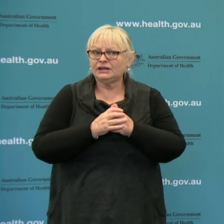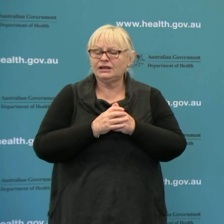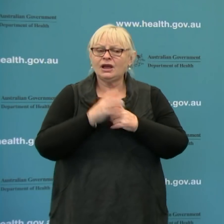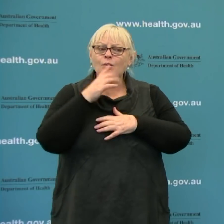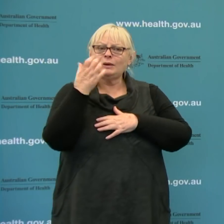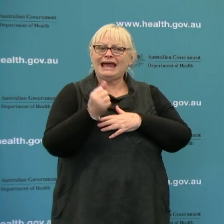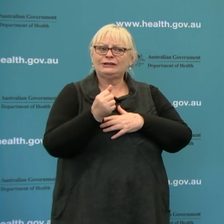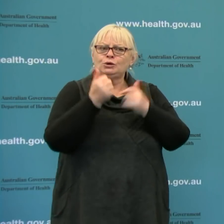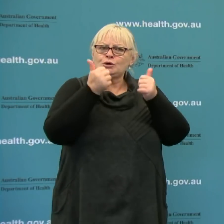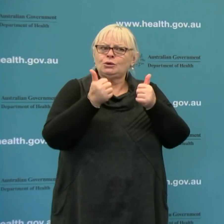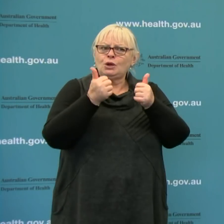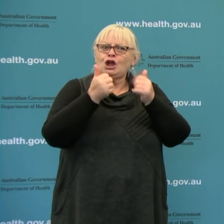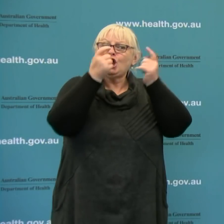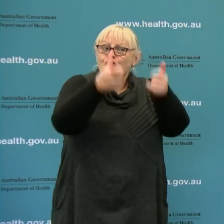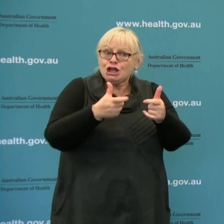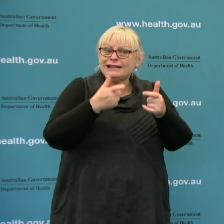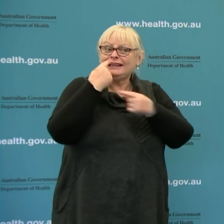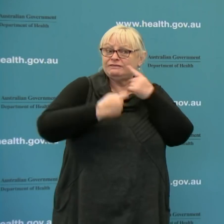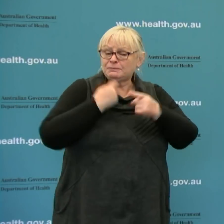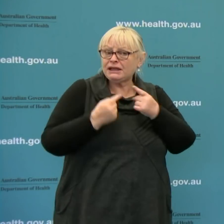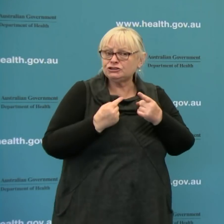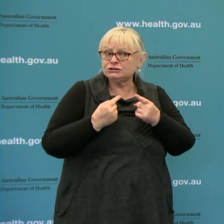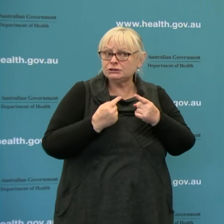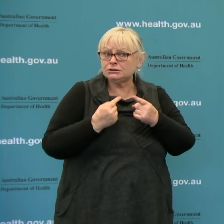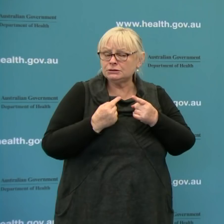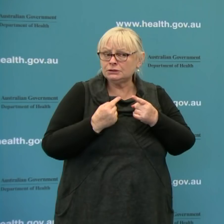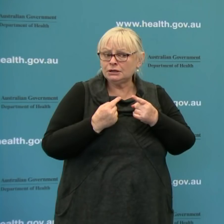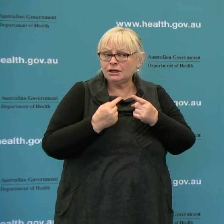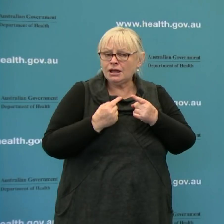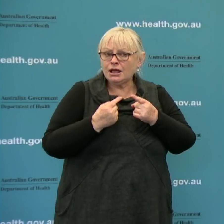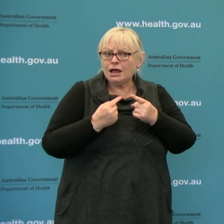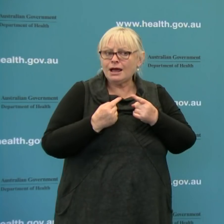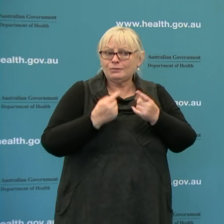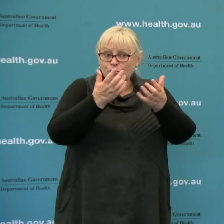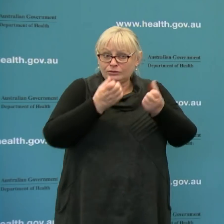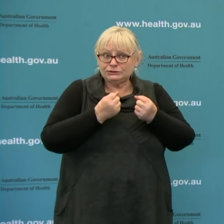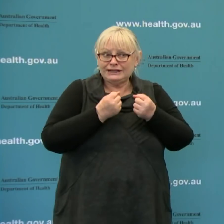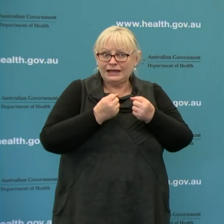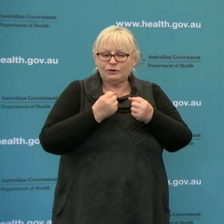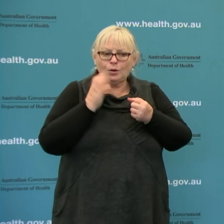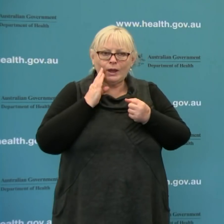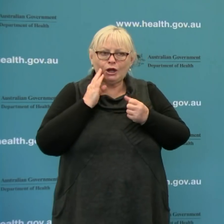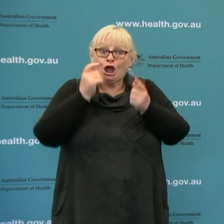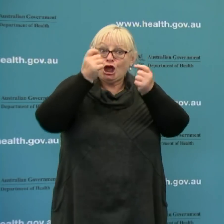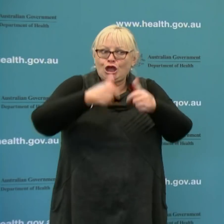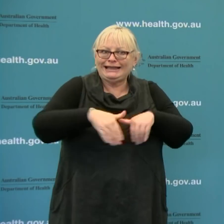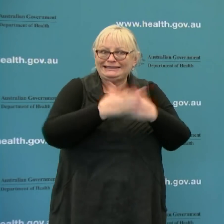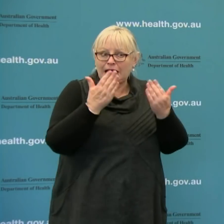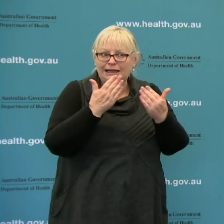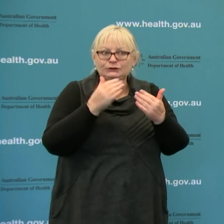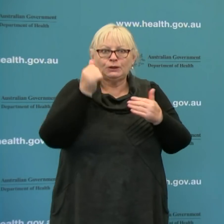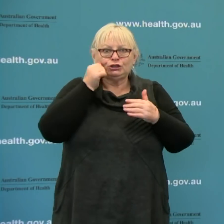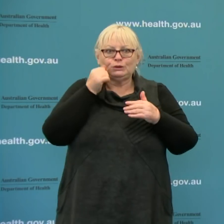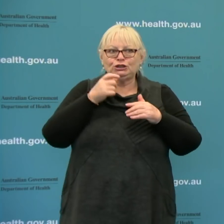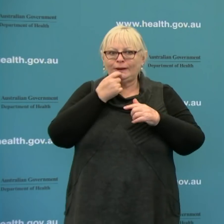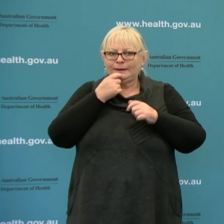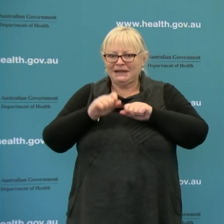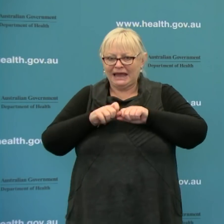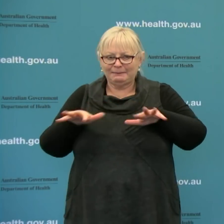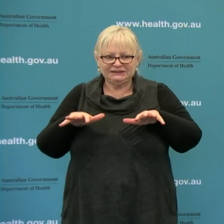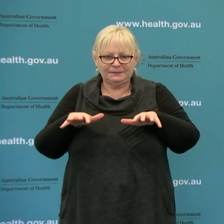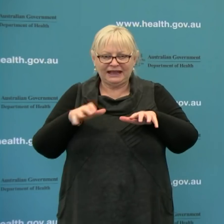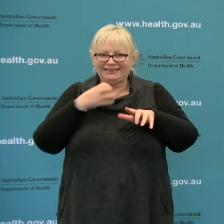you explain then, for example, if I was tested positive to coronavirus today, would those